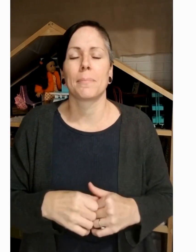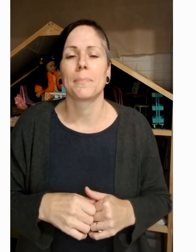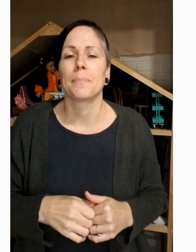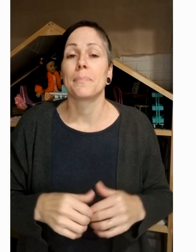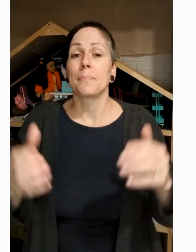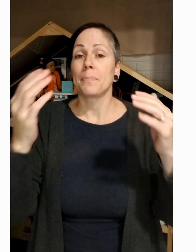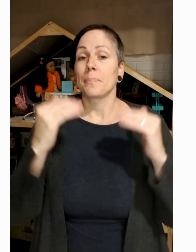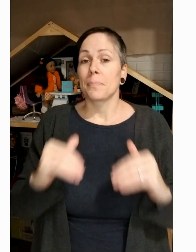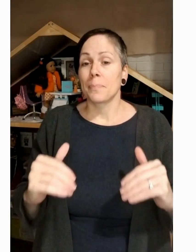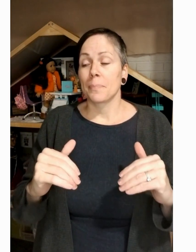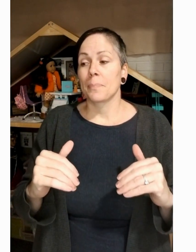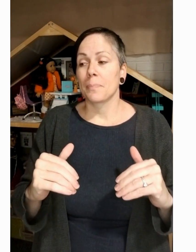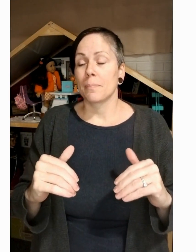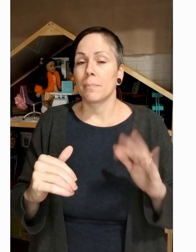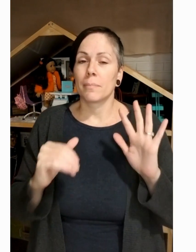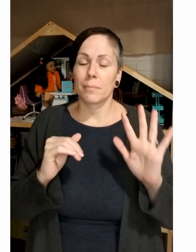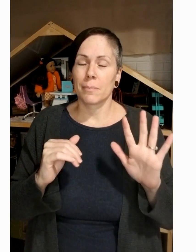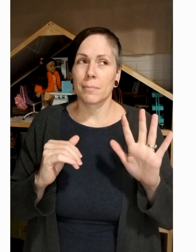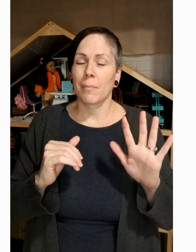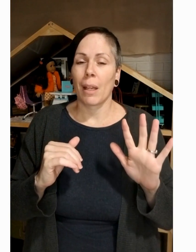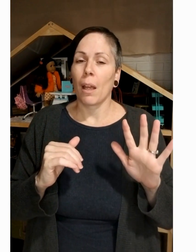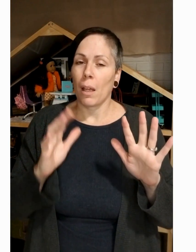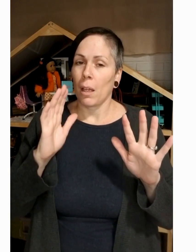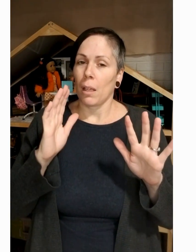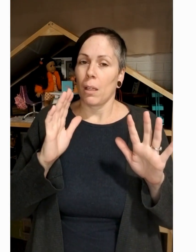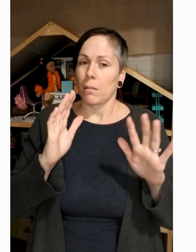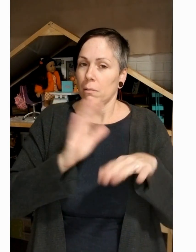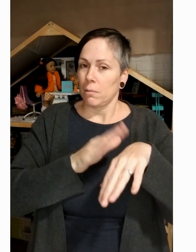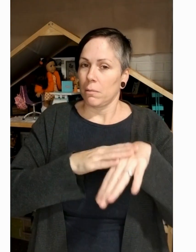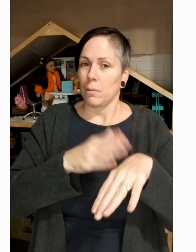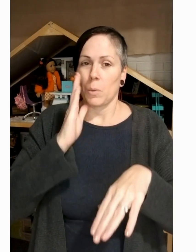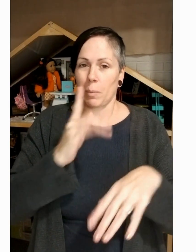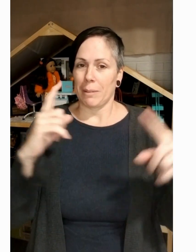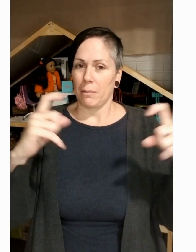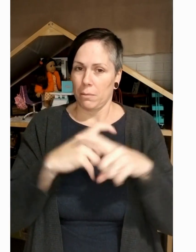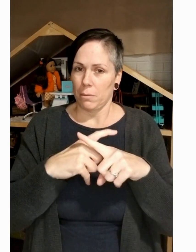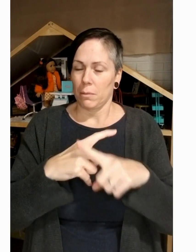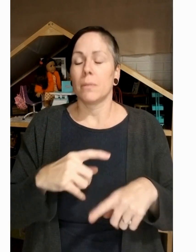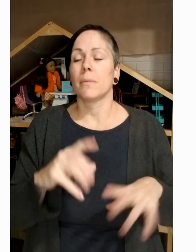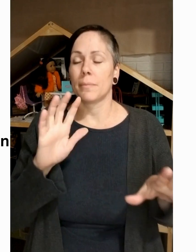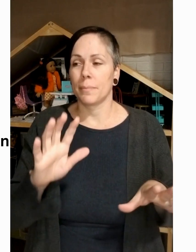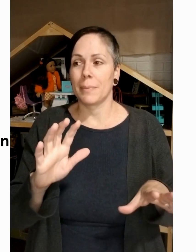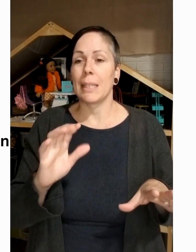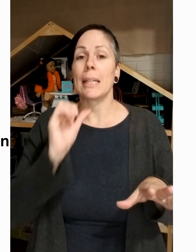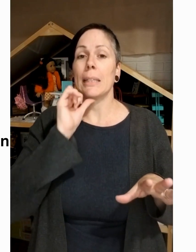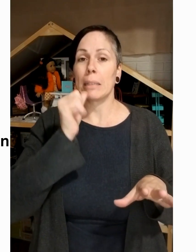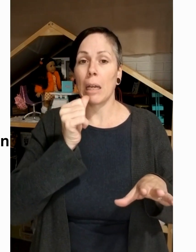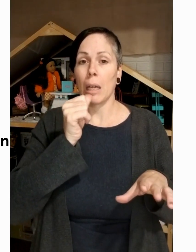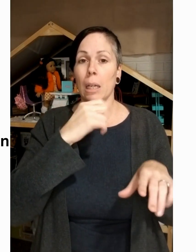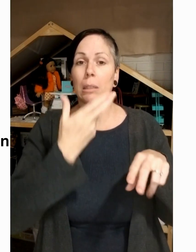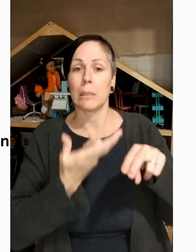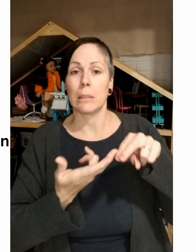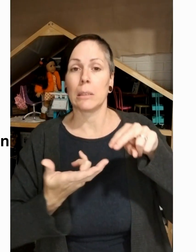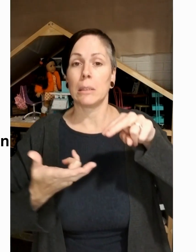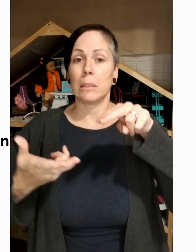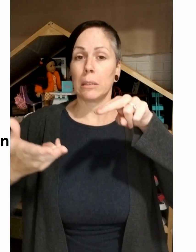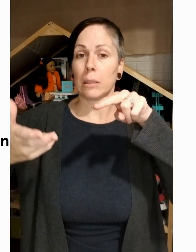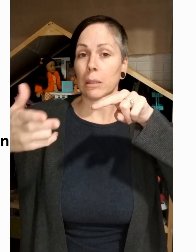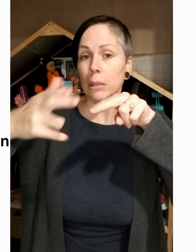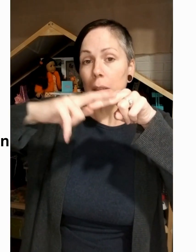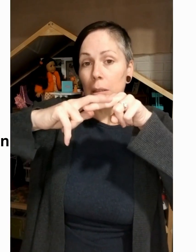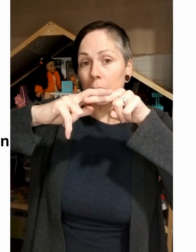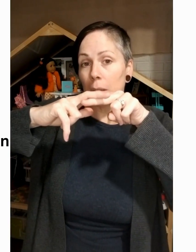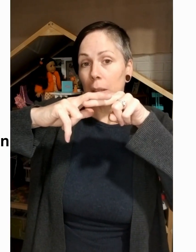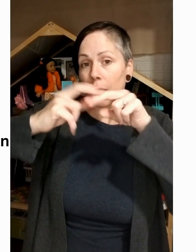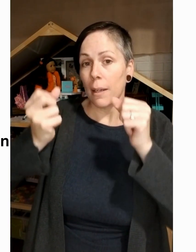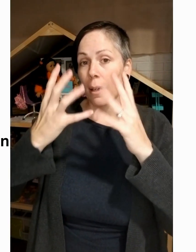little explanation, and I'm sorry, but if you're watching this, it's because you're interested. Number 5 was not to raise the total doll head